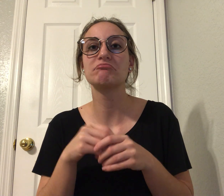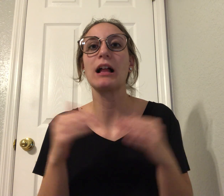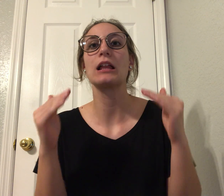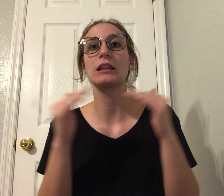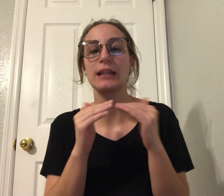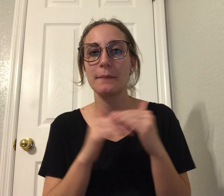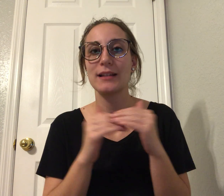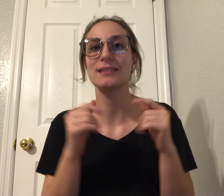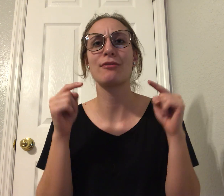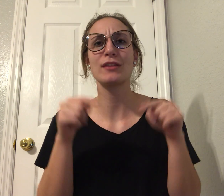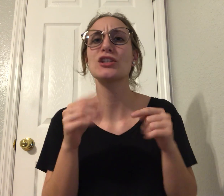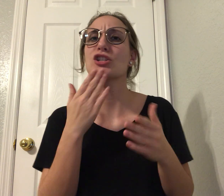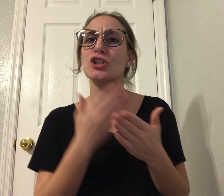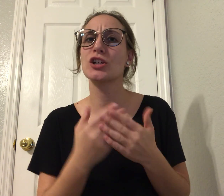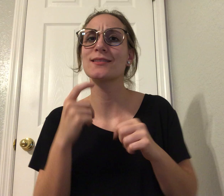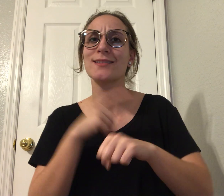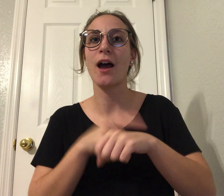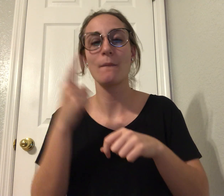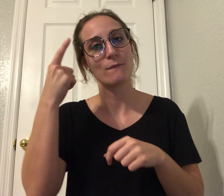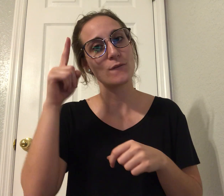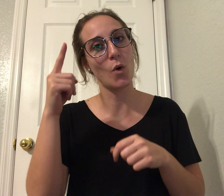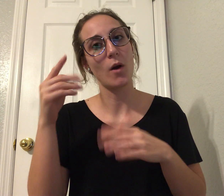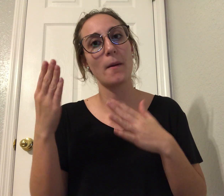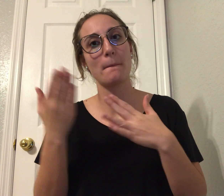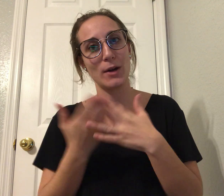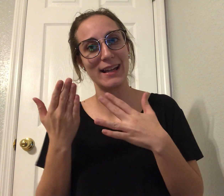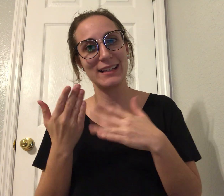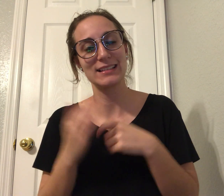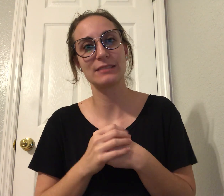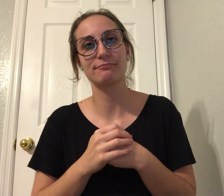spot. One final break. What are we on now? Oh, we got to get moving. All right.